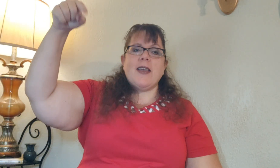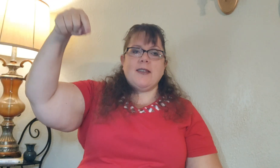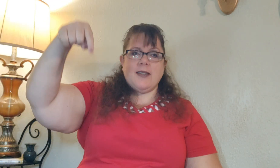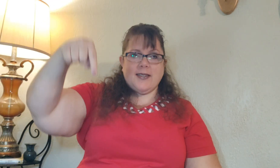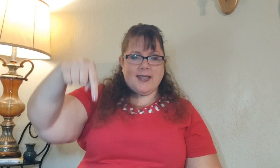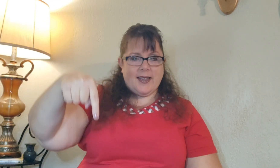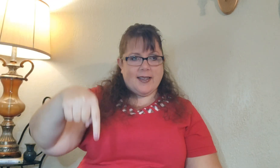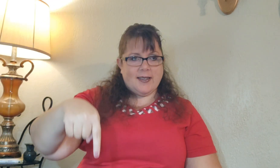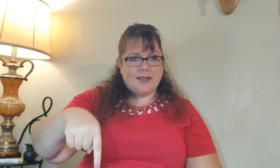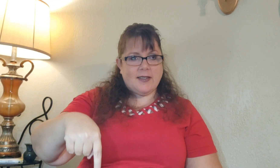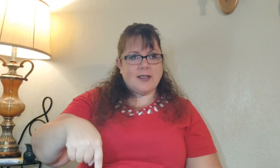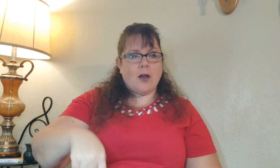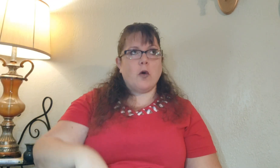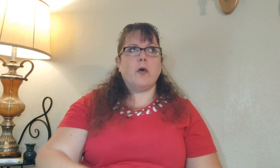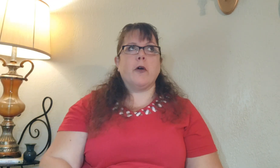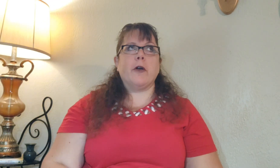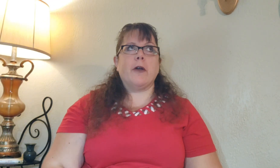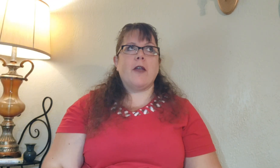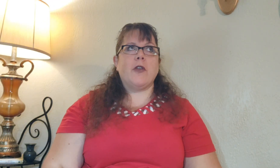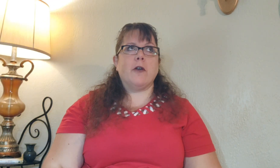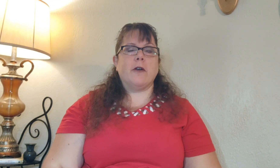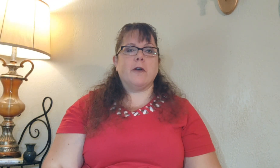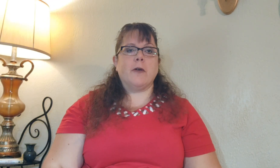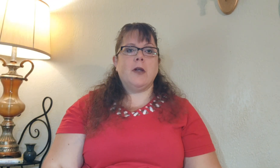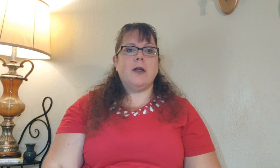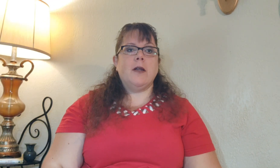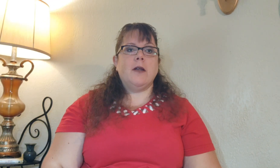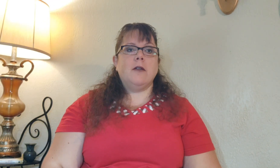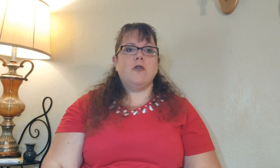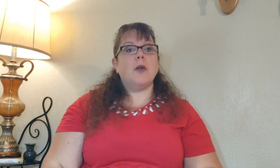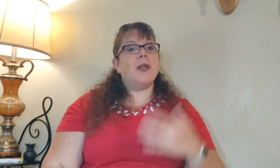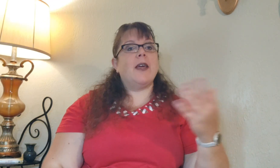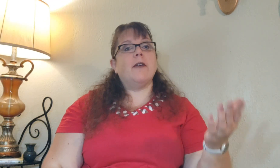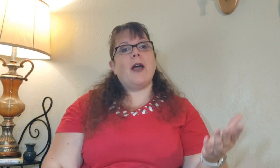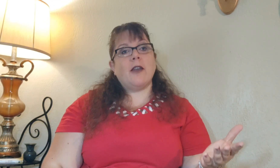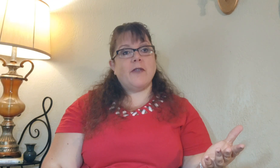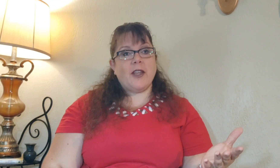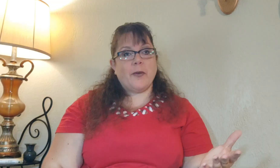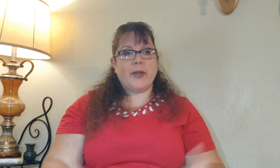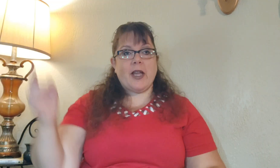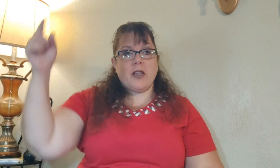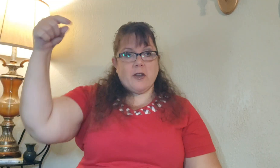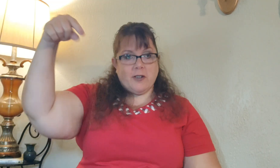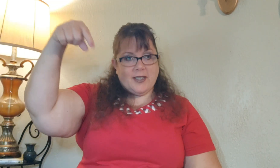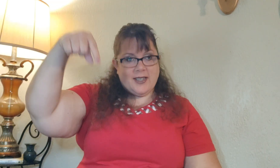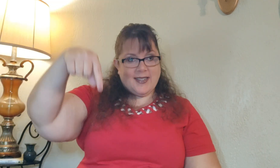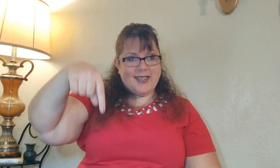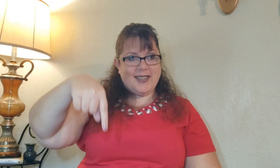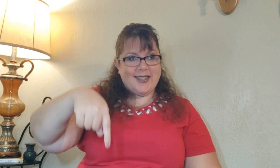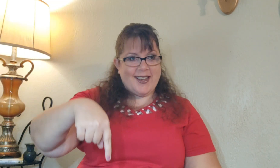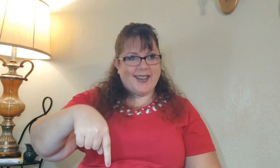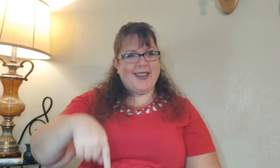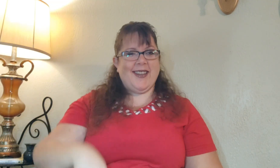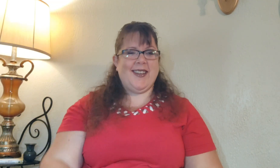It descends. Or if you're jumping out of an airplane, you're descending.